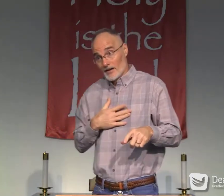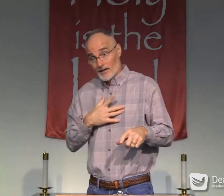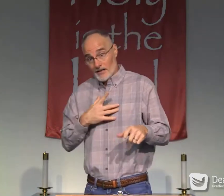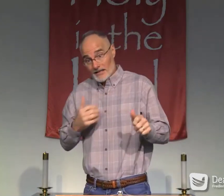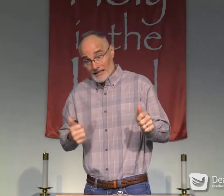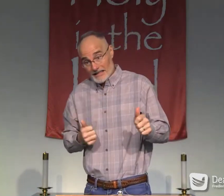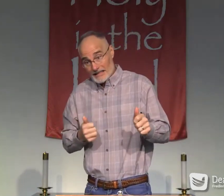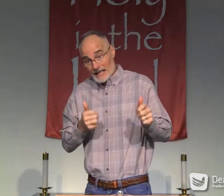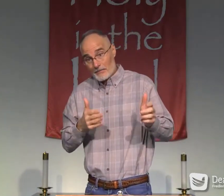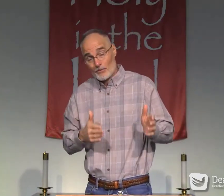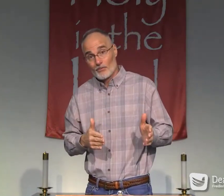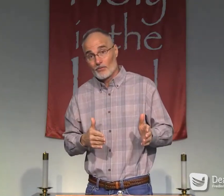is that you treasure,